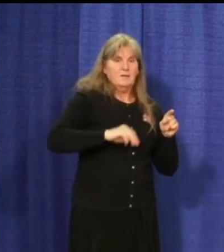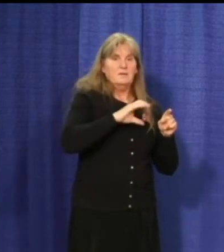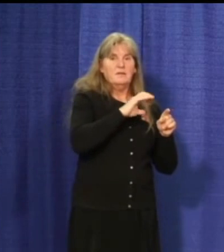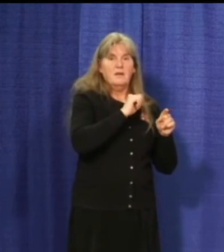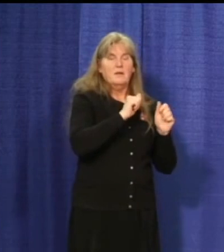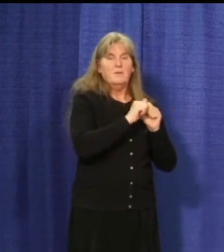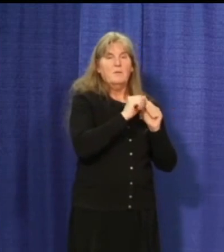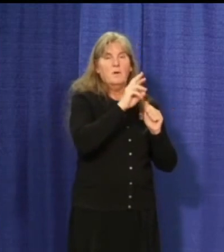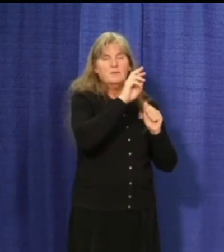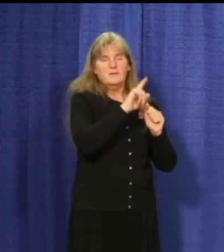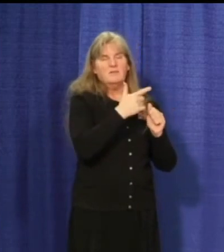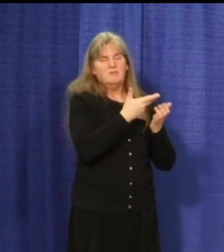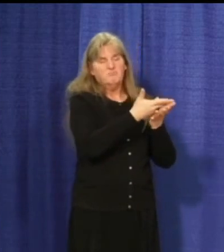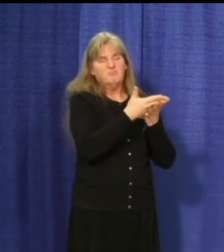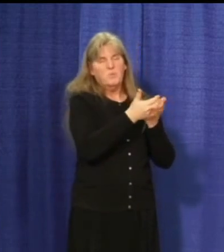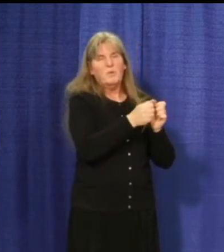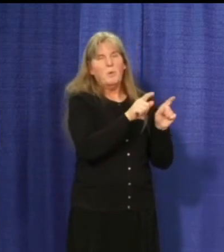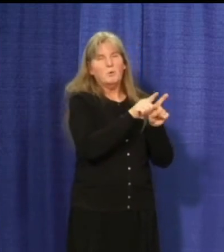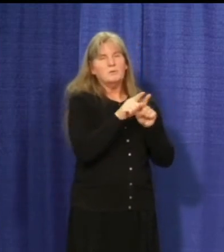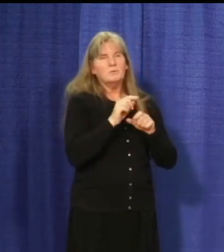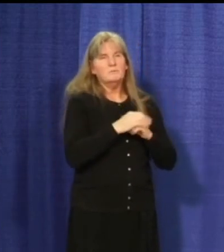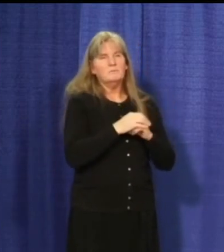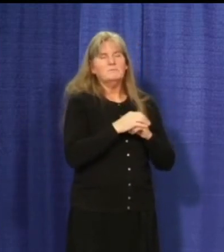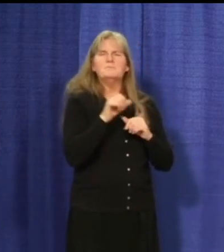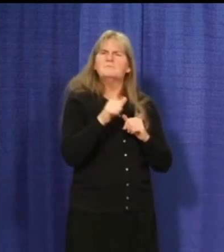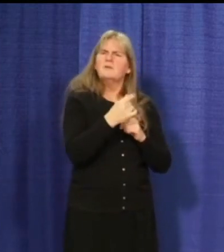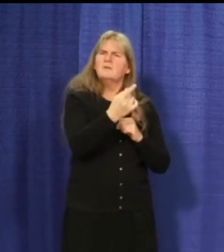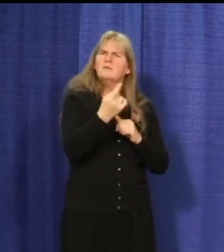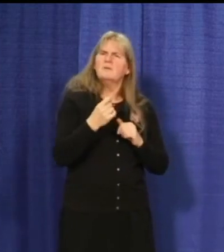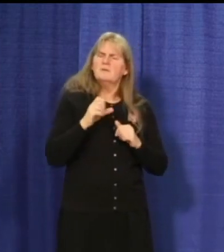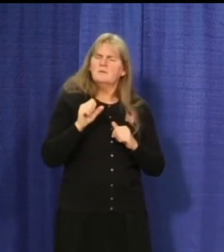Watson Lake. Thank you. Do you have another question, Sarah?